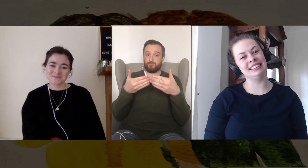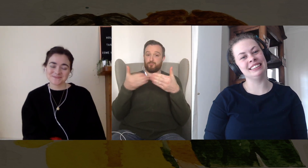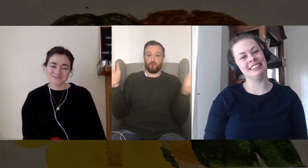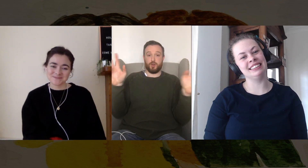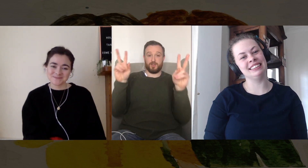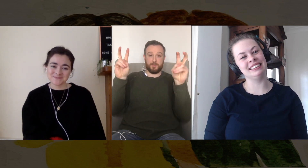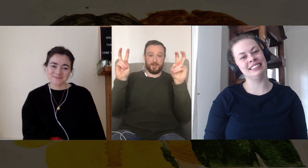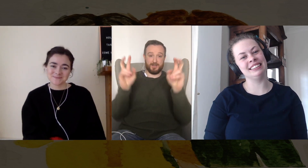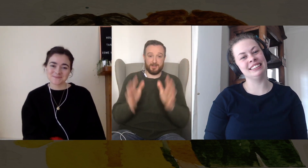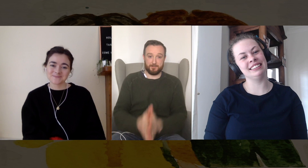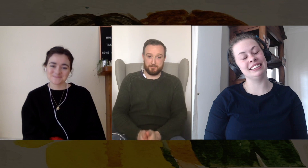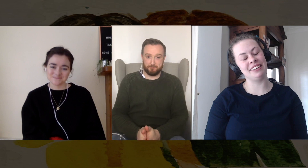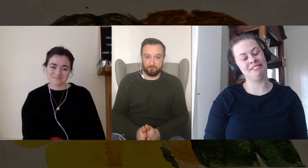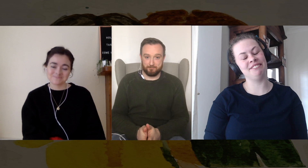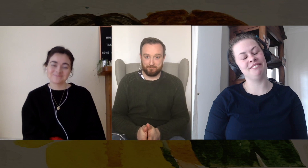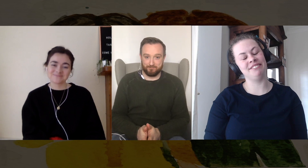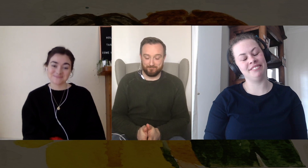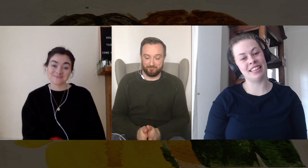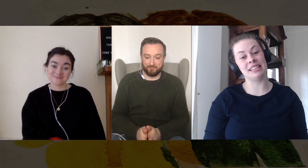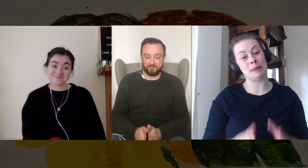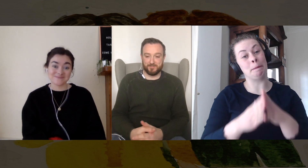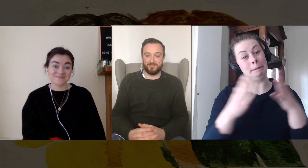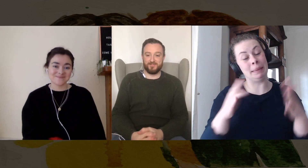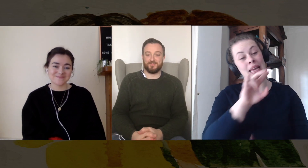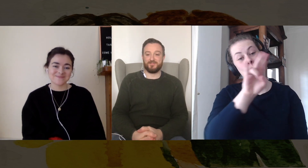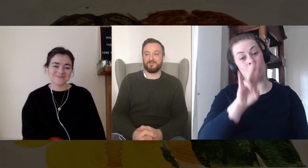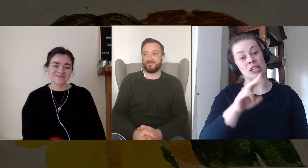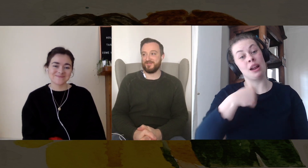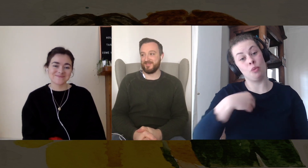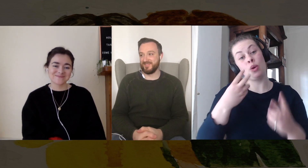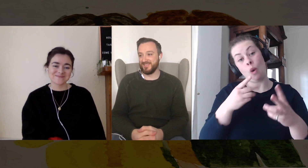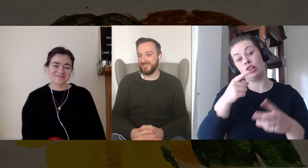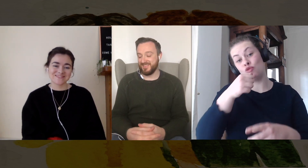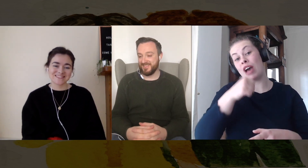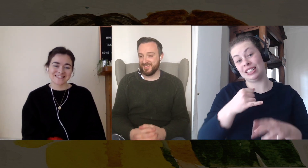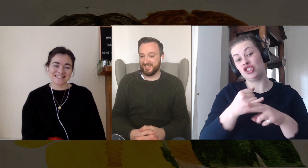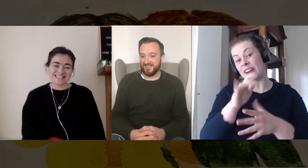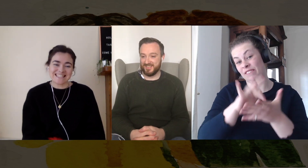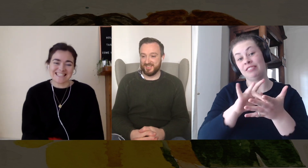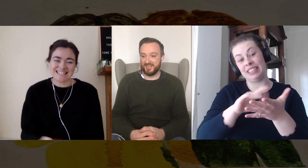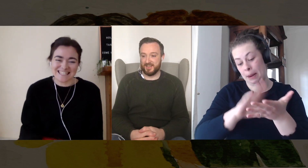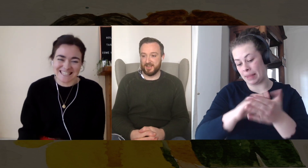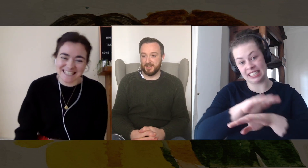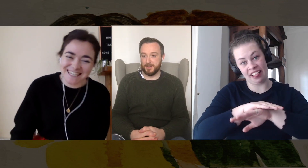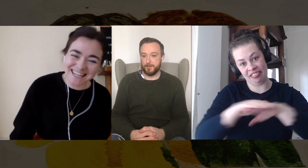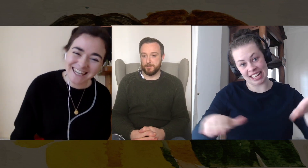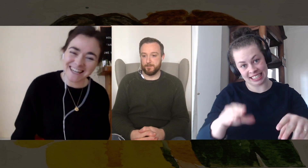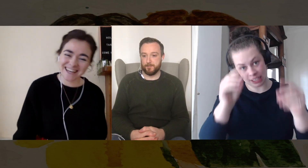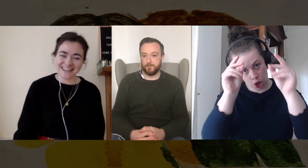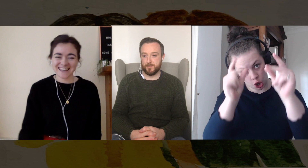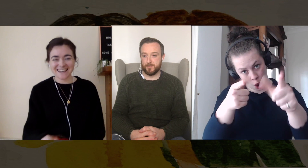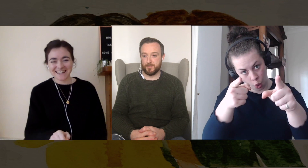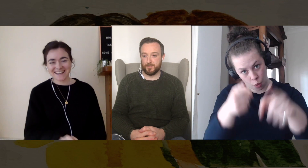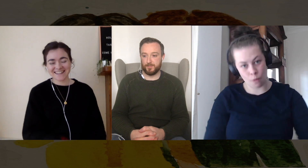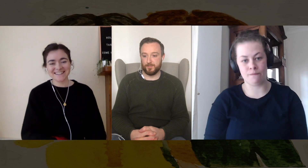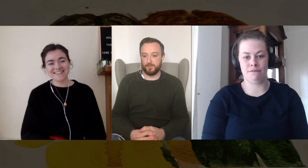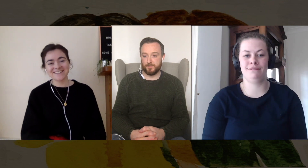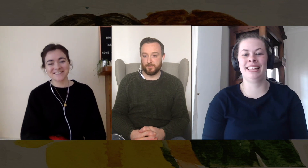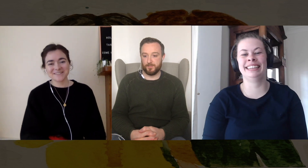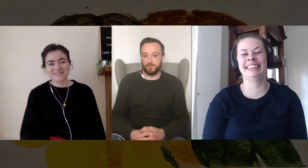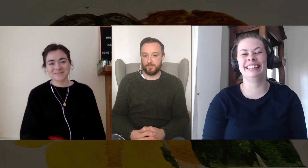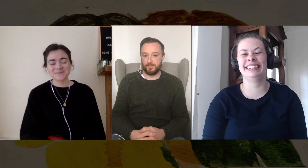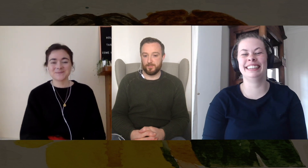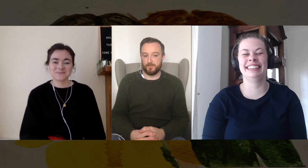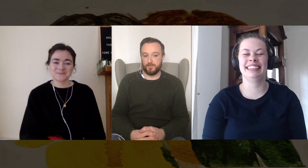is? It's a very, very, very broad topic. It's a big question, Yeah. and we want you to answer it in